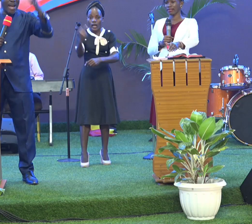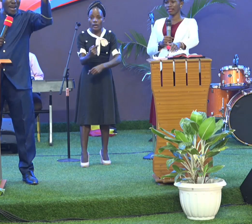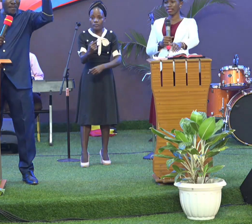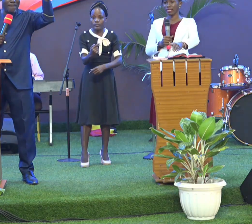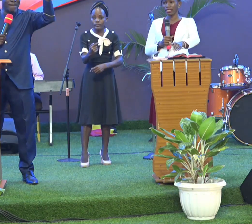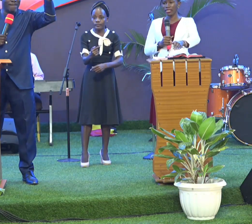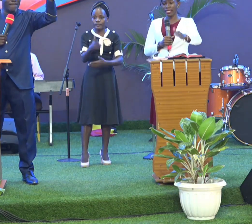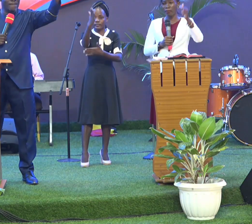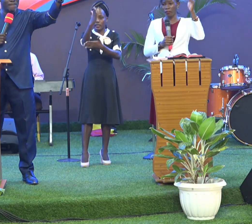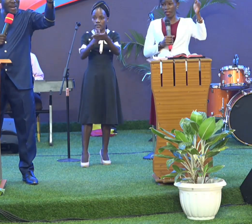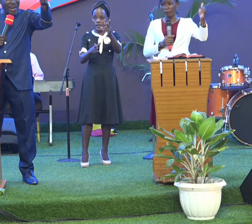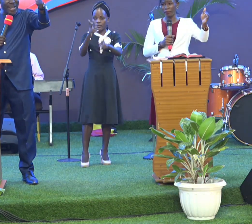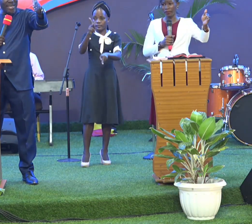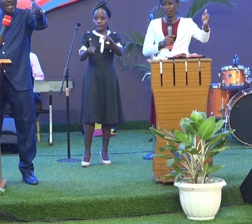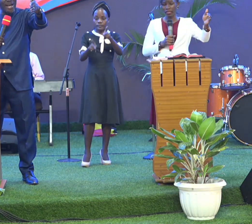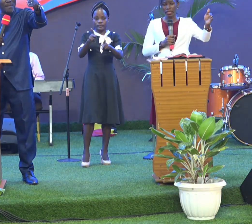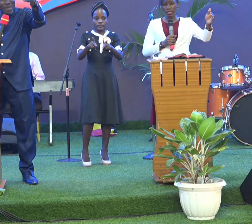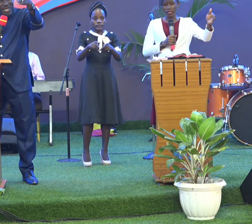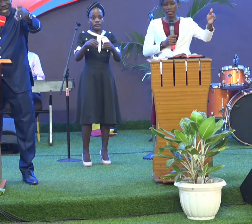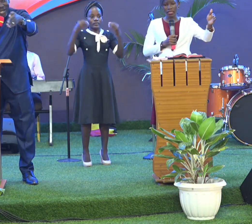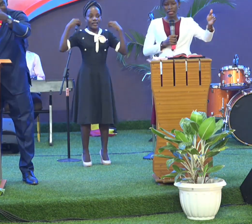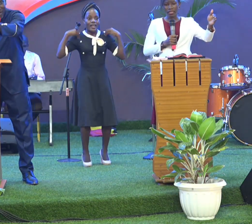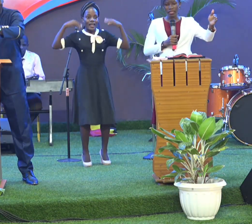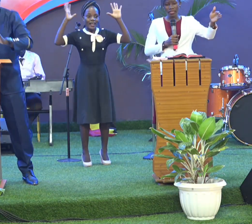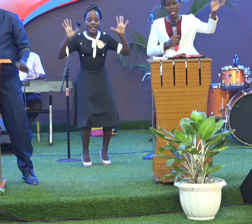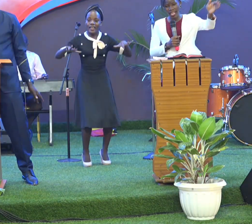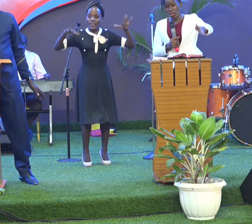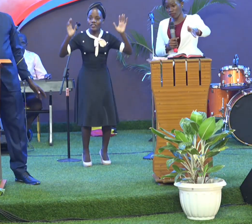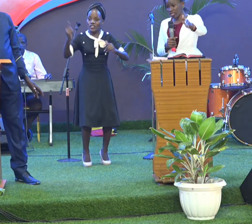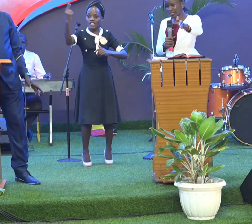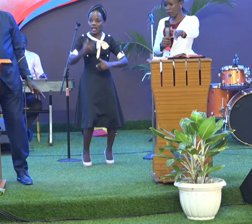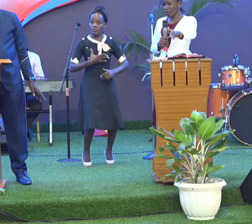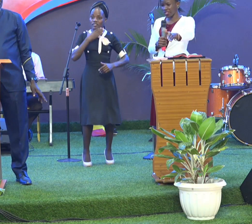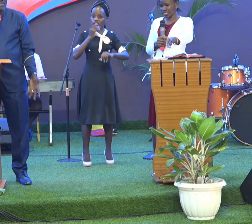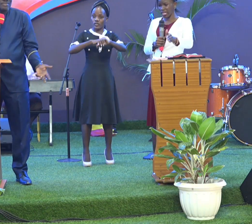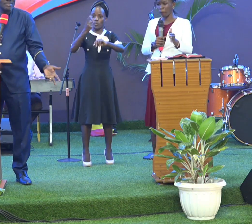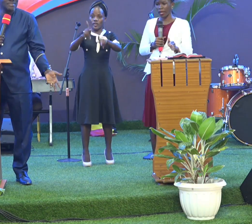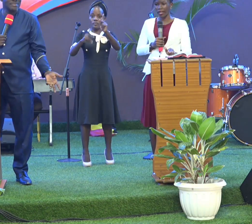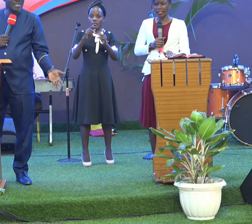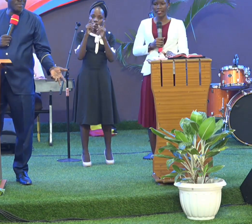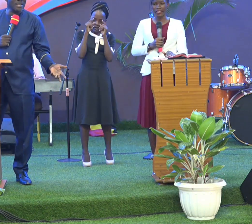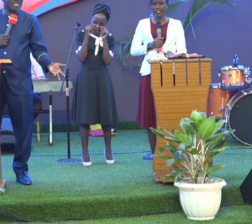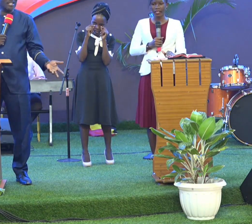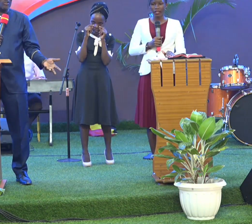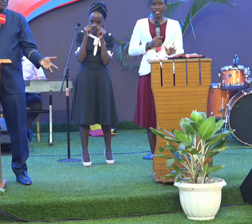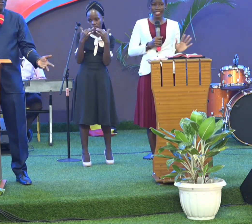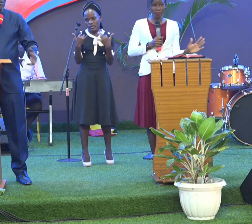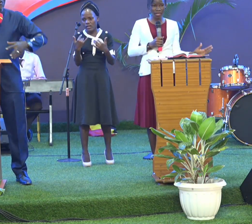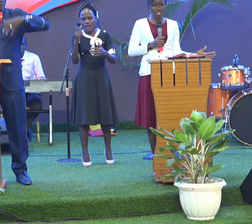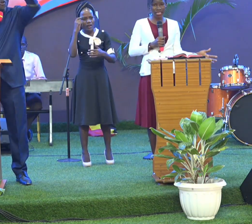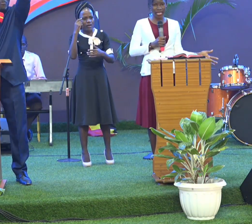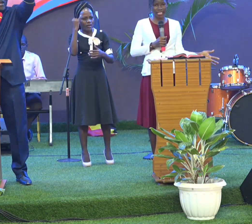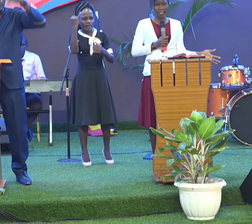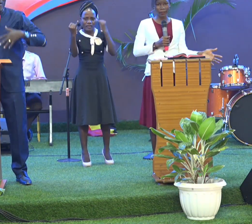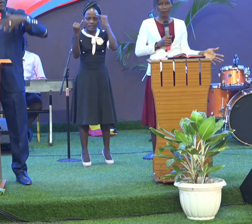attacks. Abamu. Some of them. Bamalayika babakyalira bebase. The angels visit them when they're sleeping. Tebereze ekyo. Just